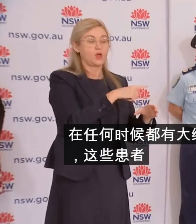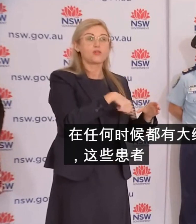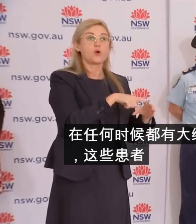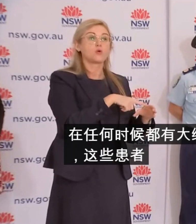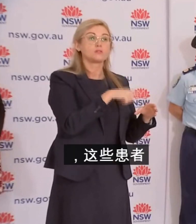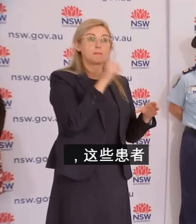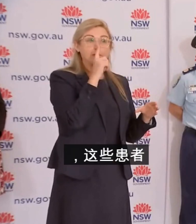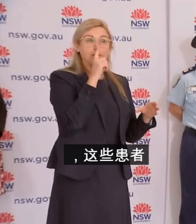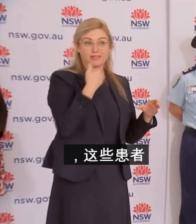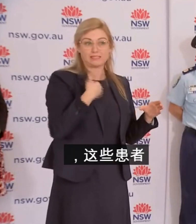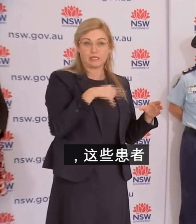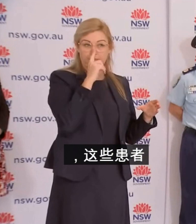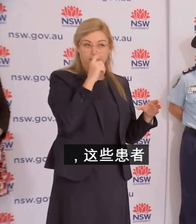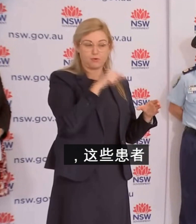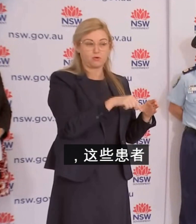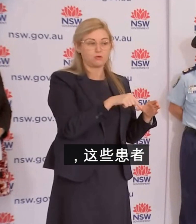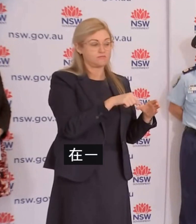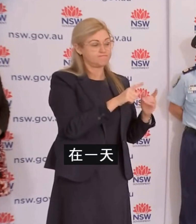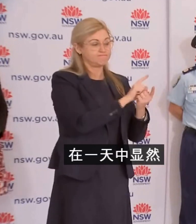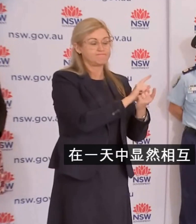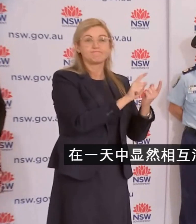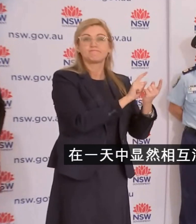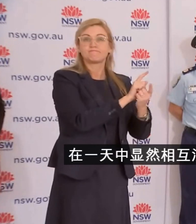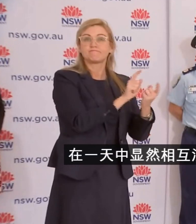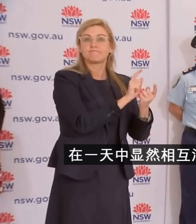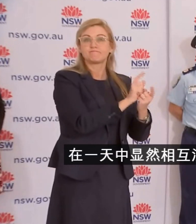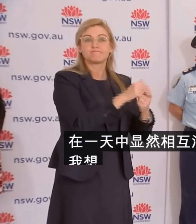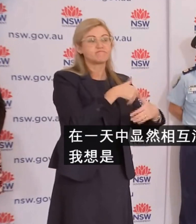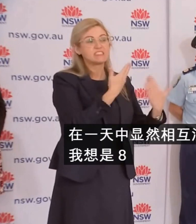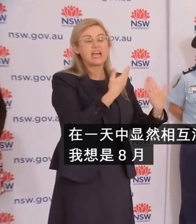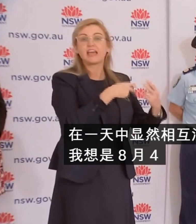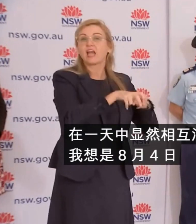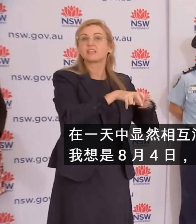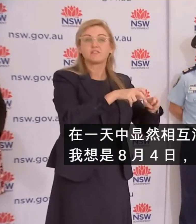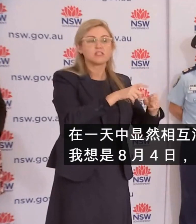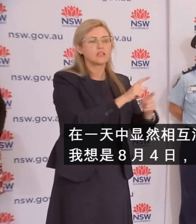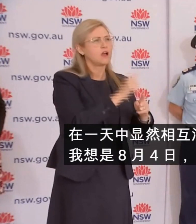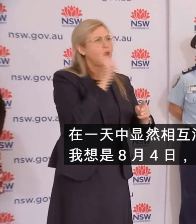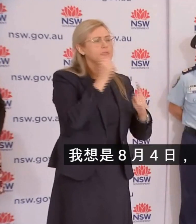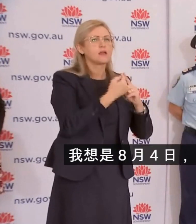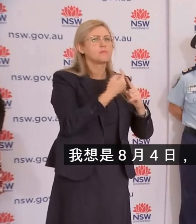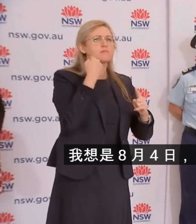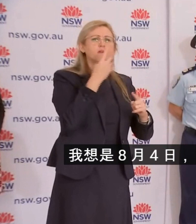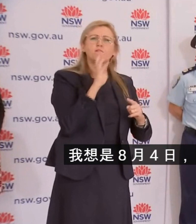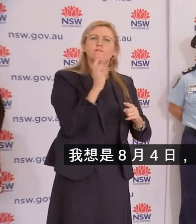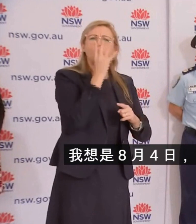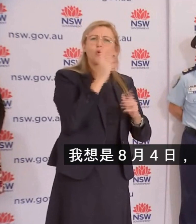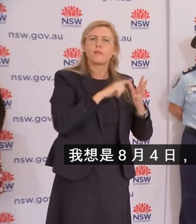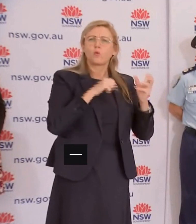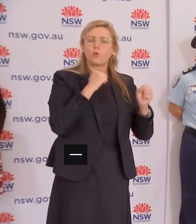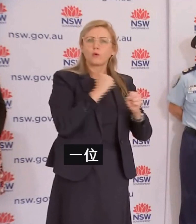patients obviously intermix with each other during the course of the day. I think it was the 4th of August, a